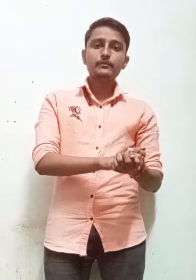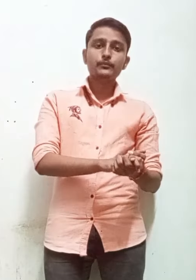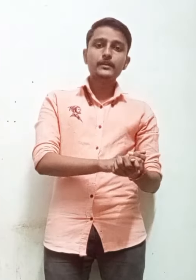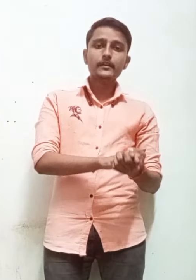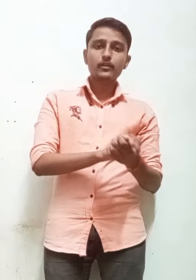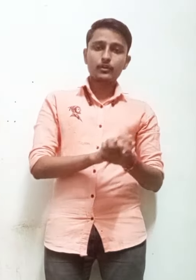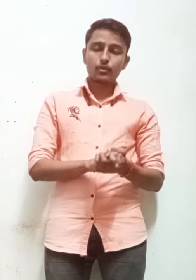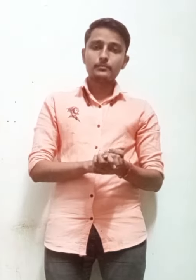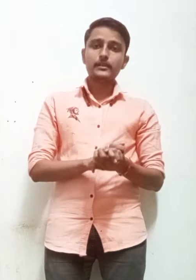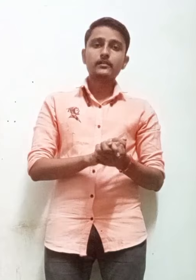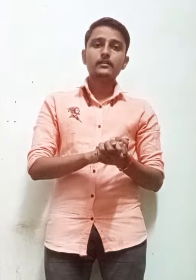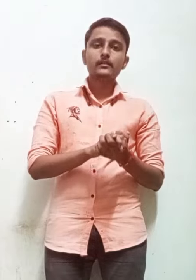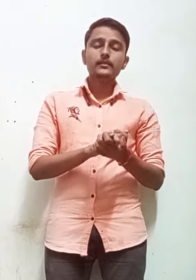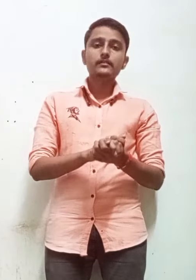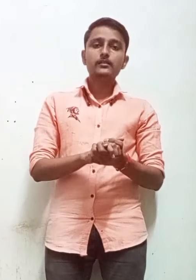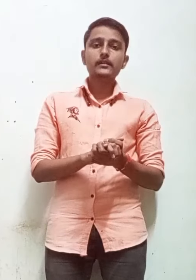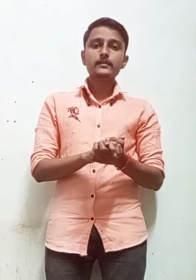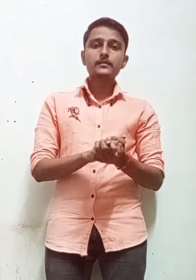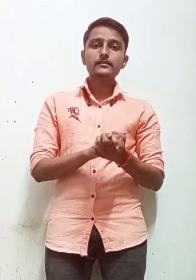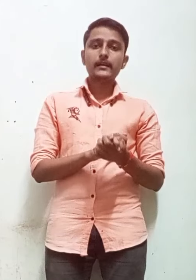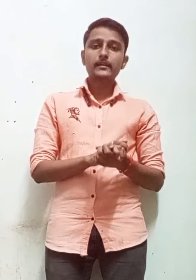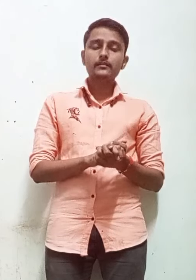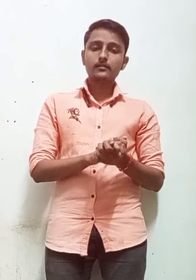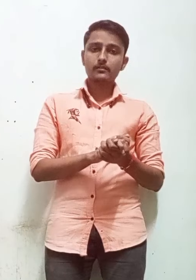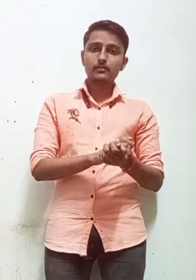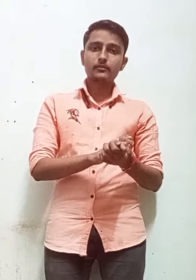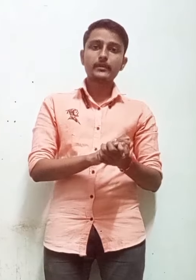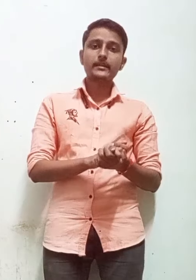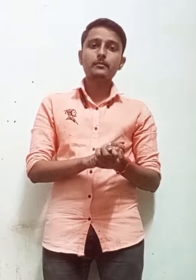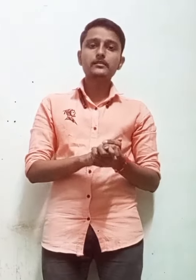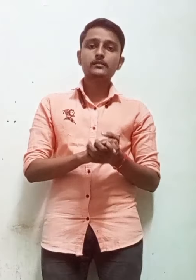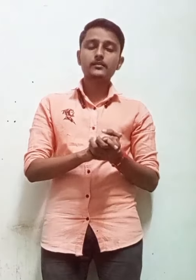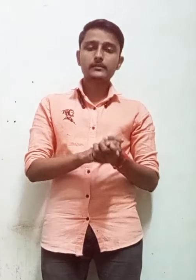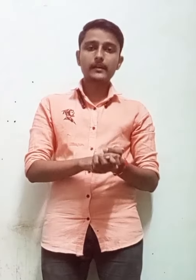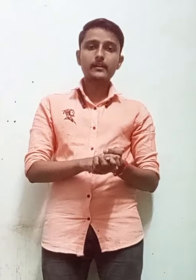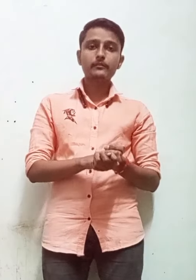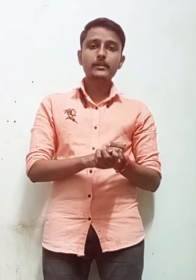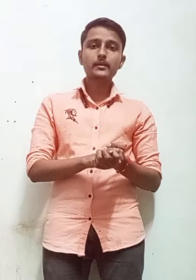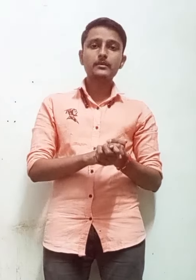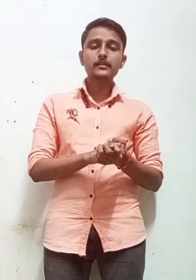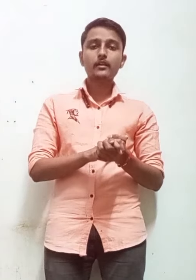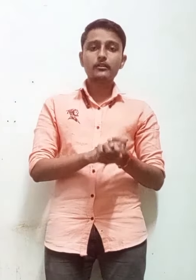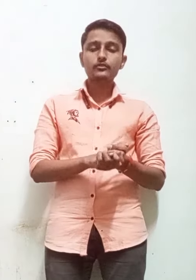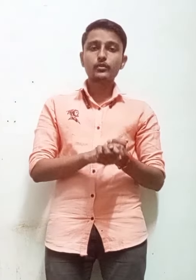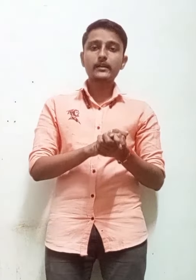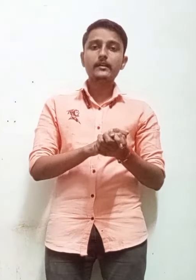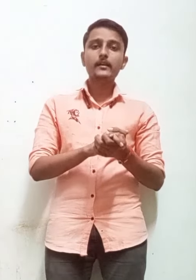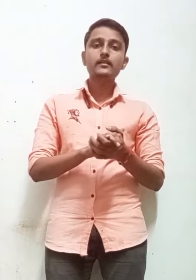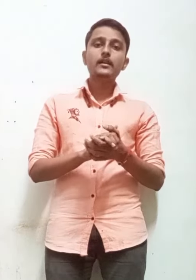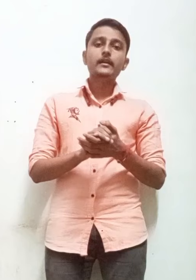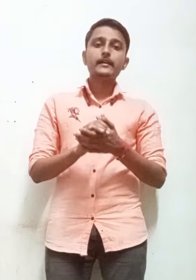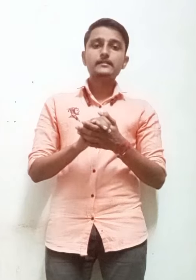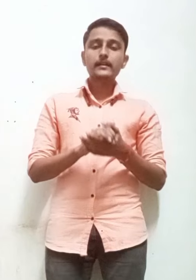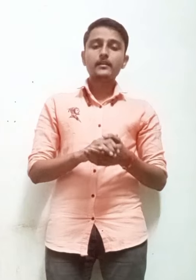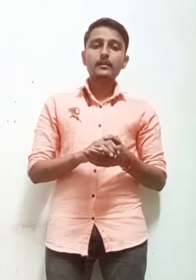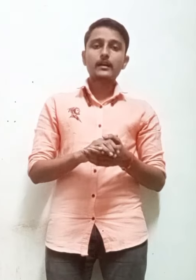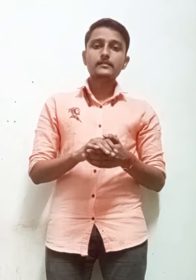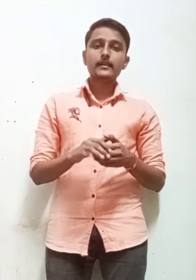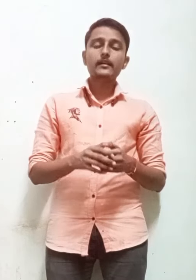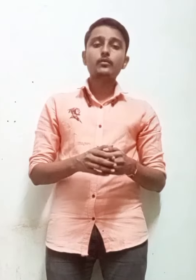we need a object. Then third is the static variables. The static variables are also declared inside a class and